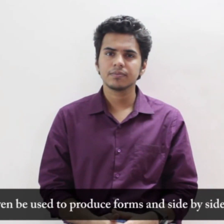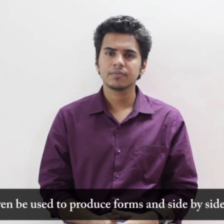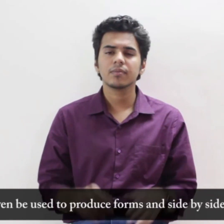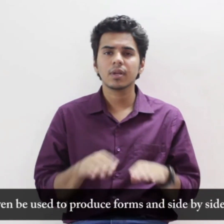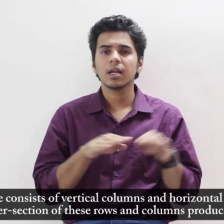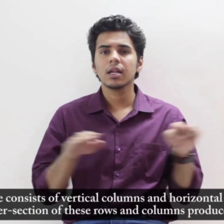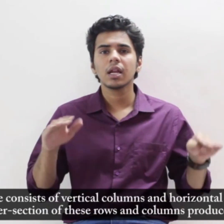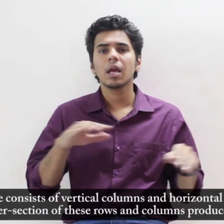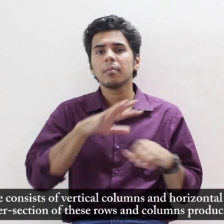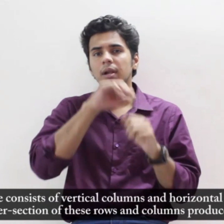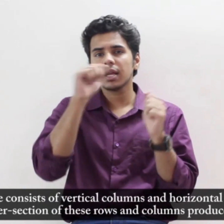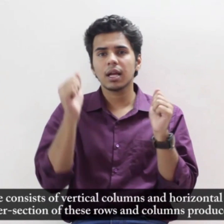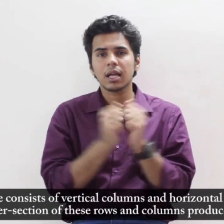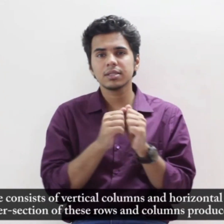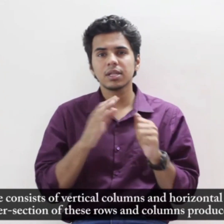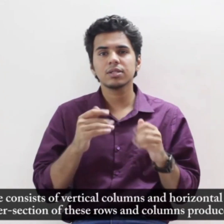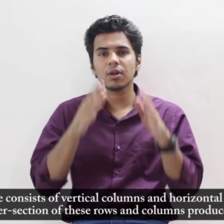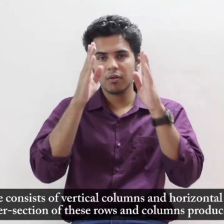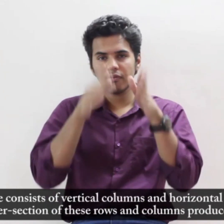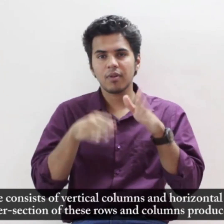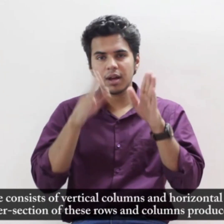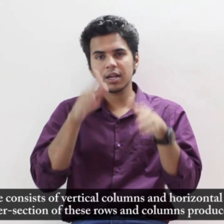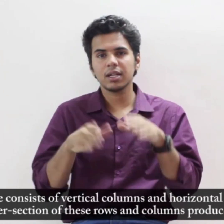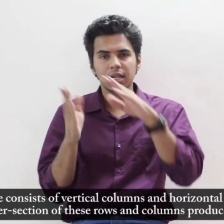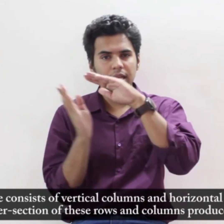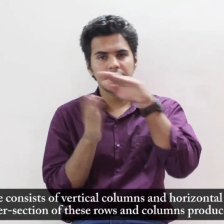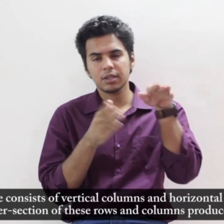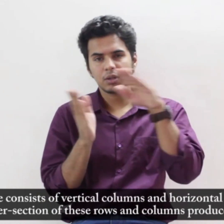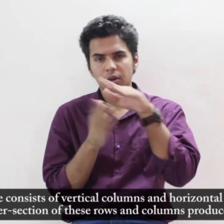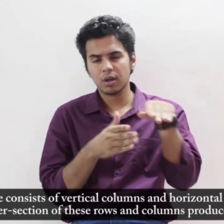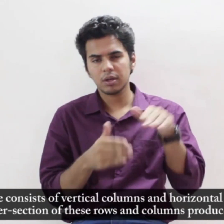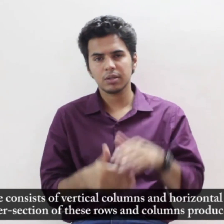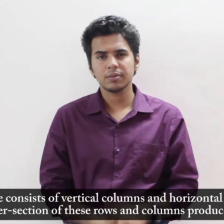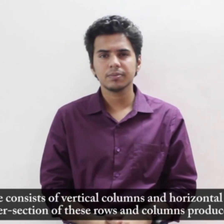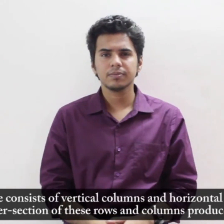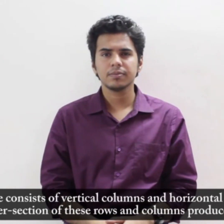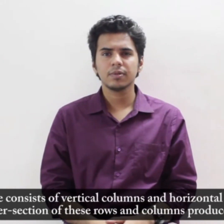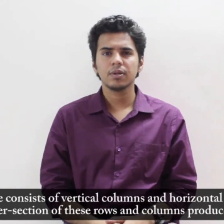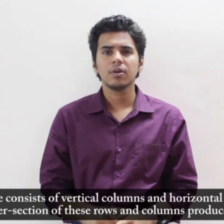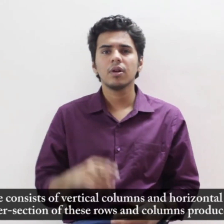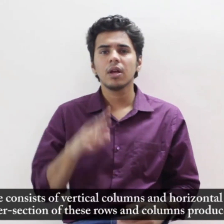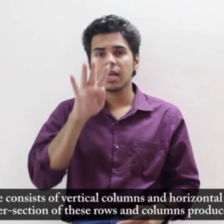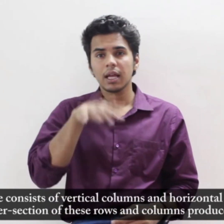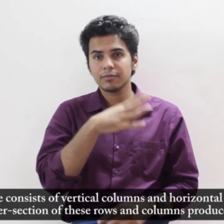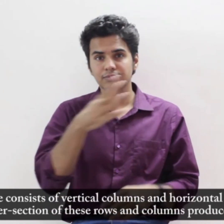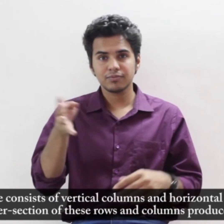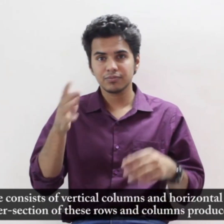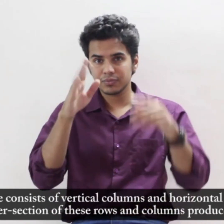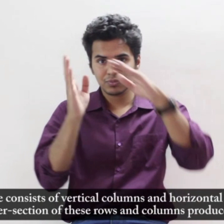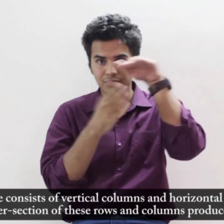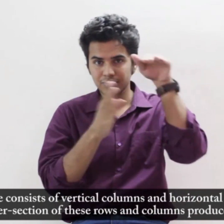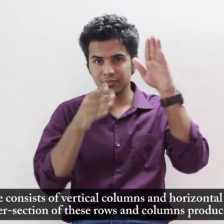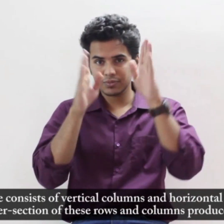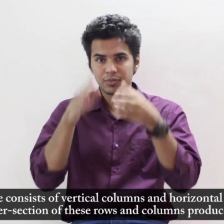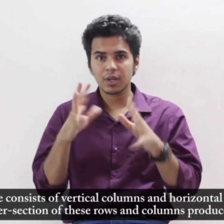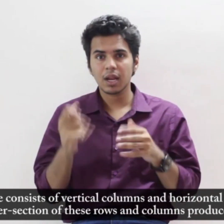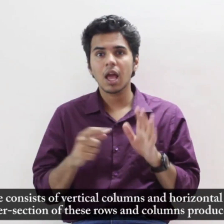A table consists of vertical columns and horizontal rows. The intersection of these rows and columns